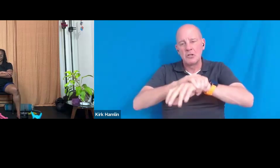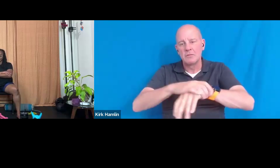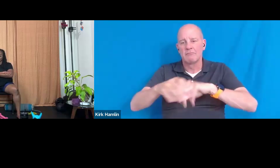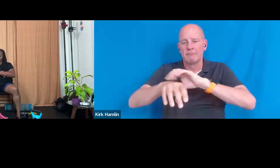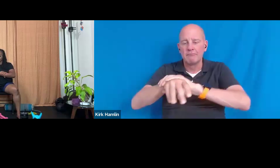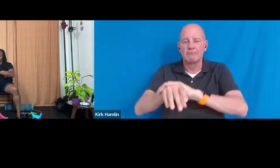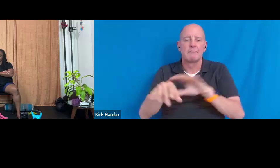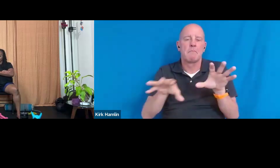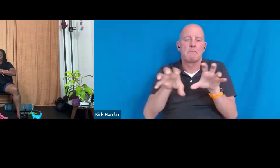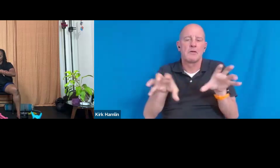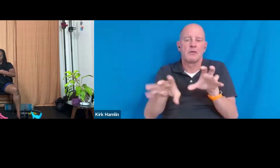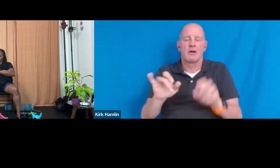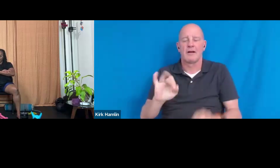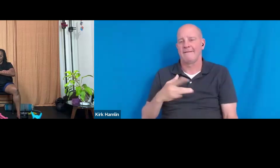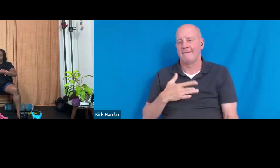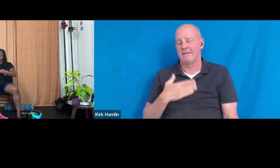good.